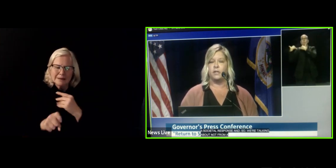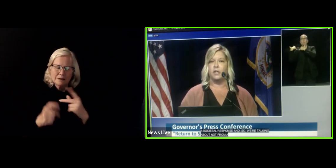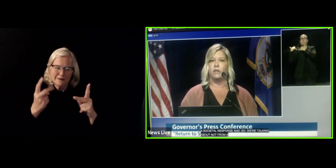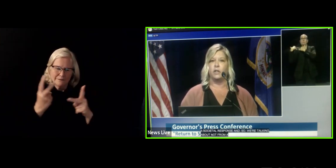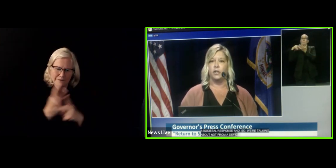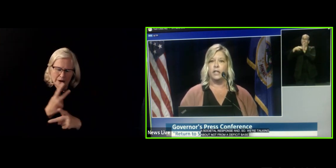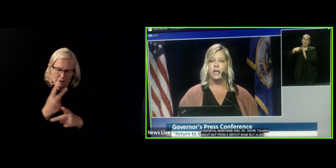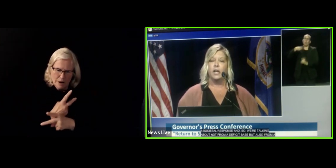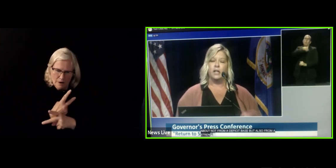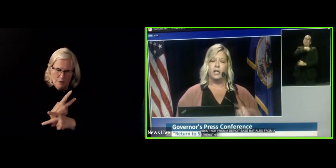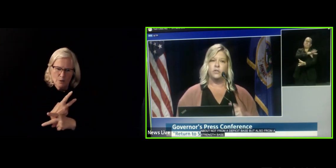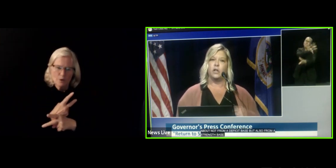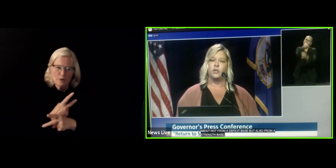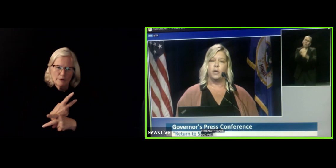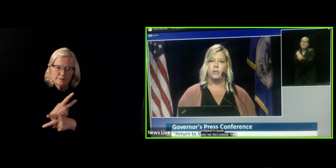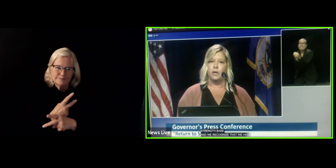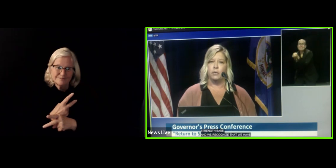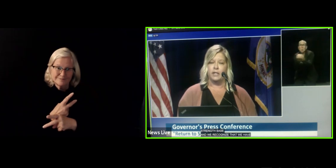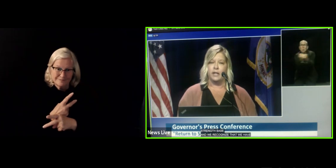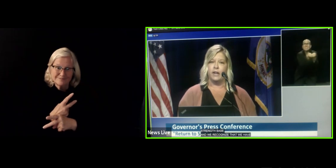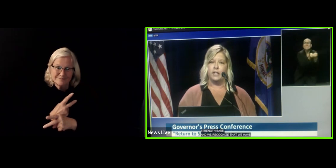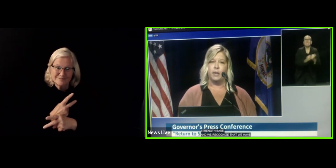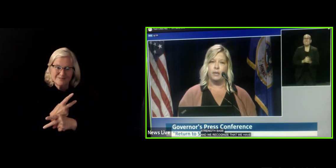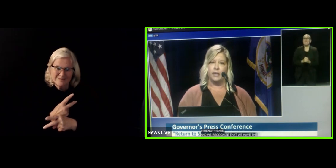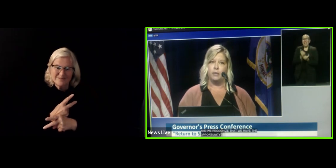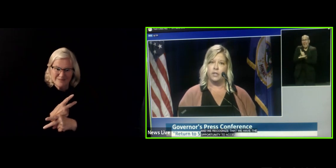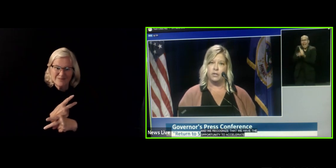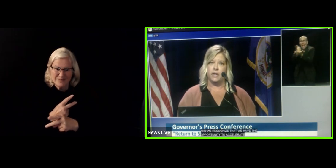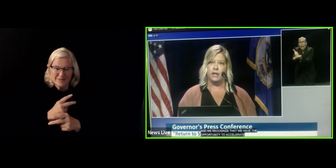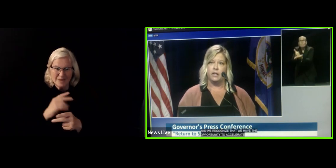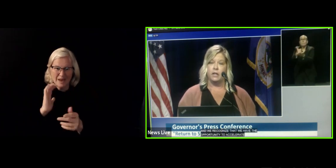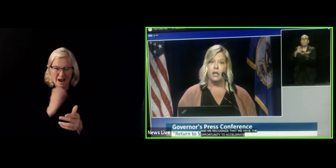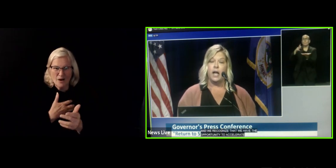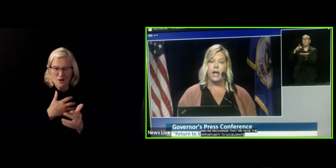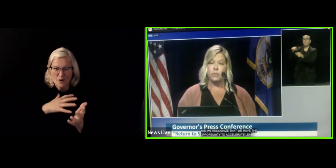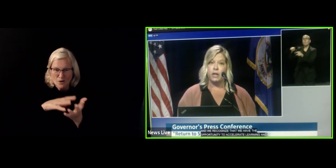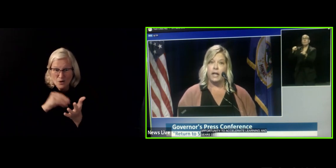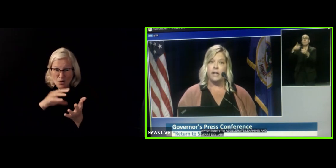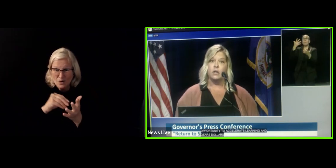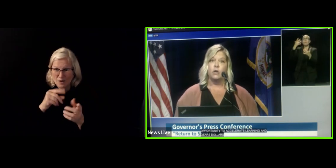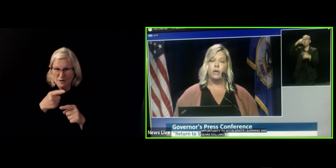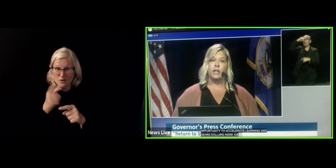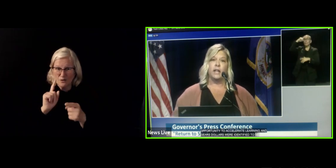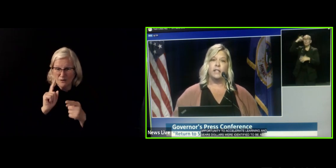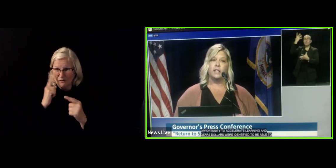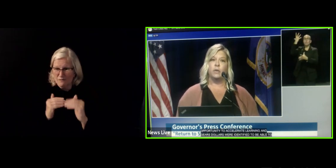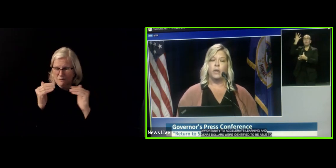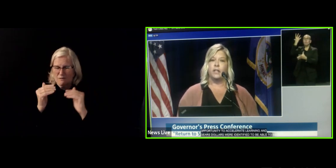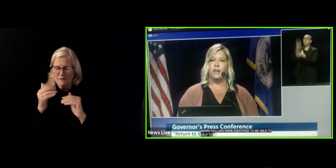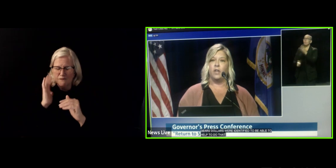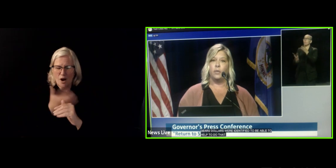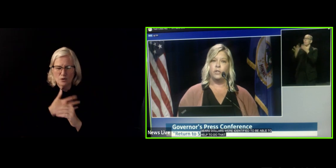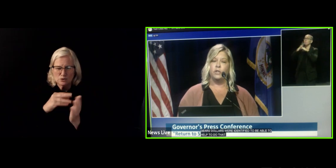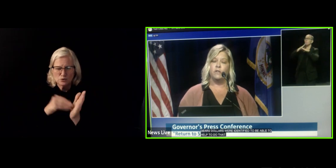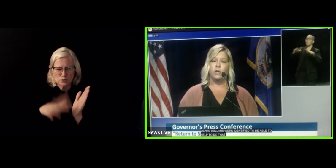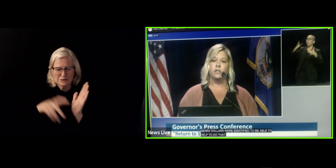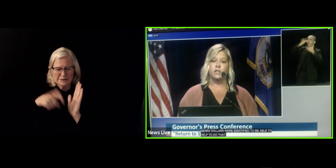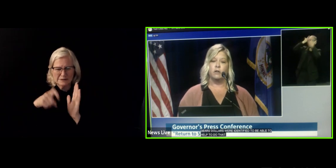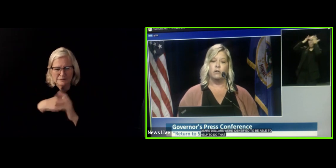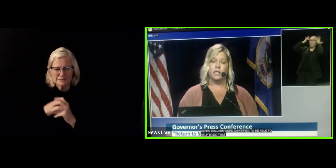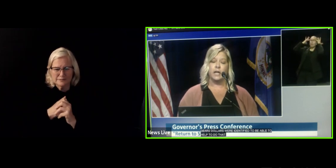to accelerate learning, and GEARS dollars were identified to be able to help to do that, as well as recognizing that we wanted to have the opportunity